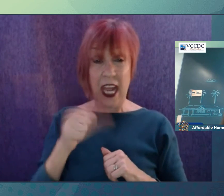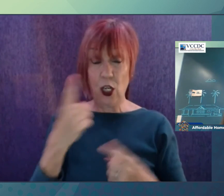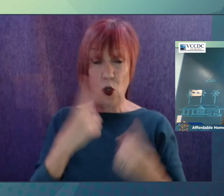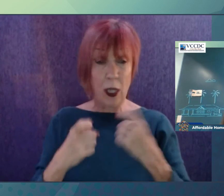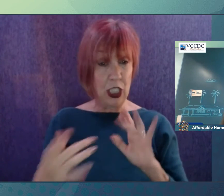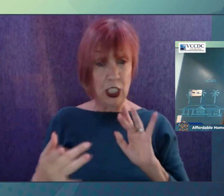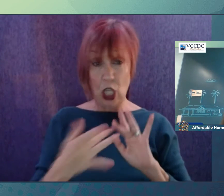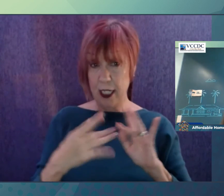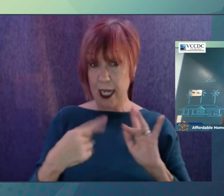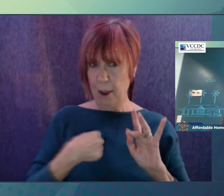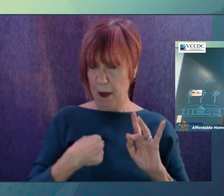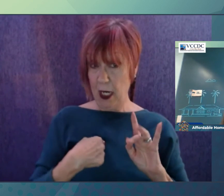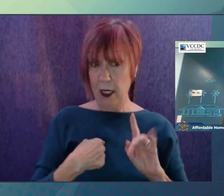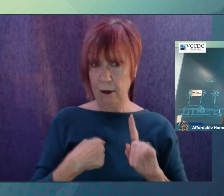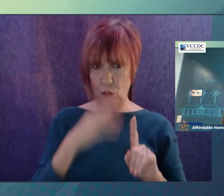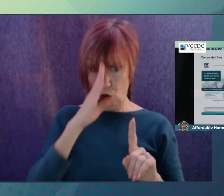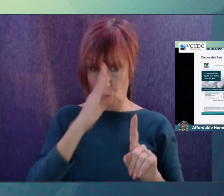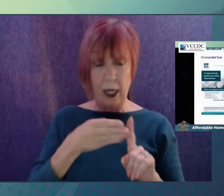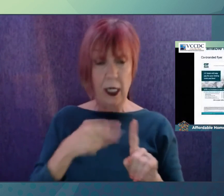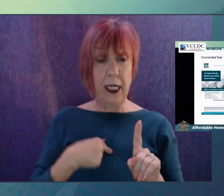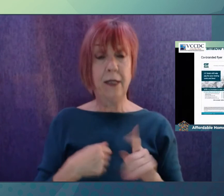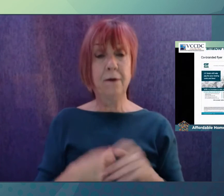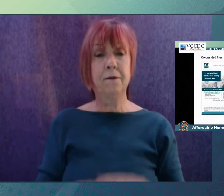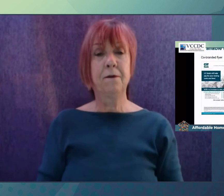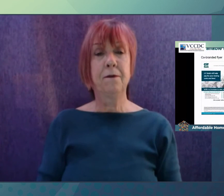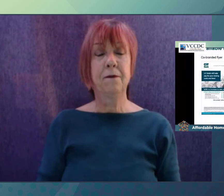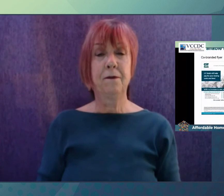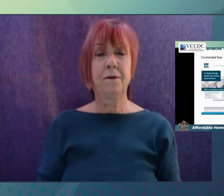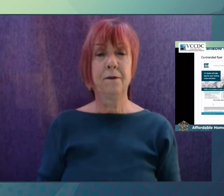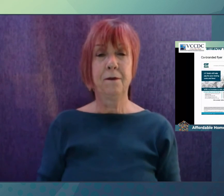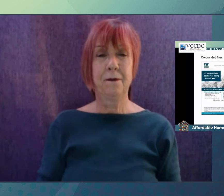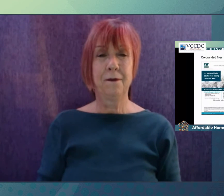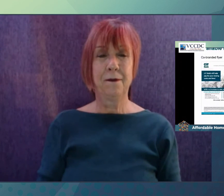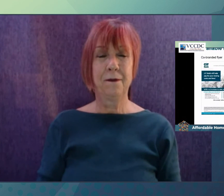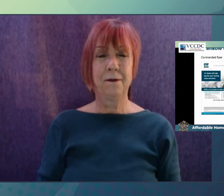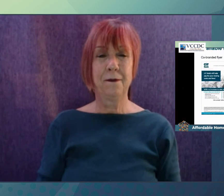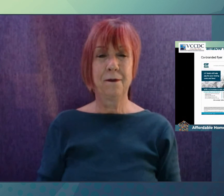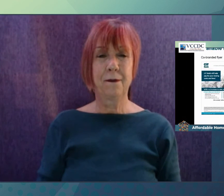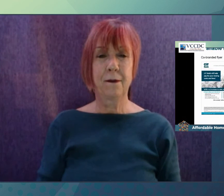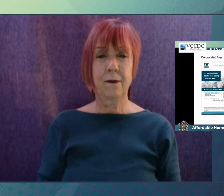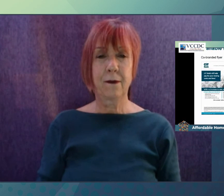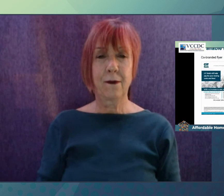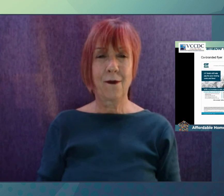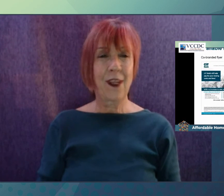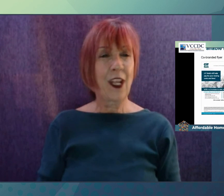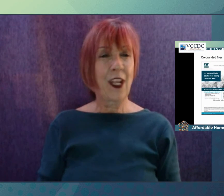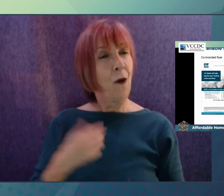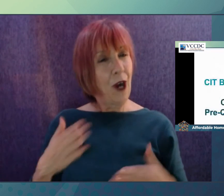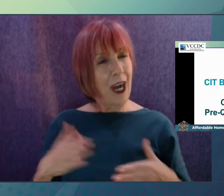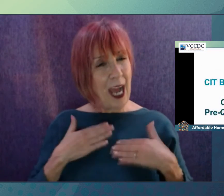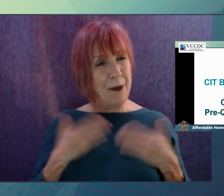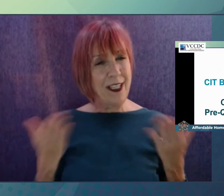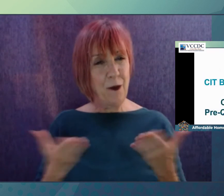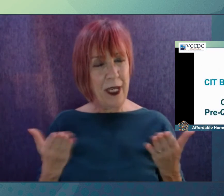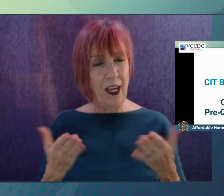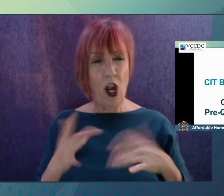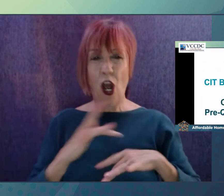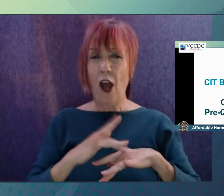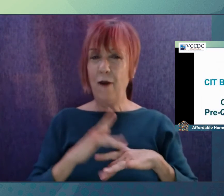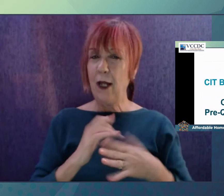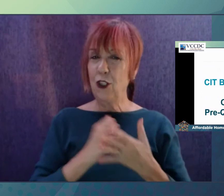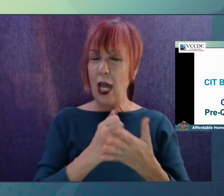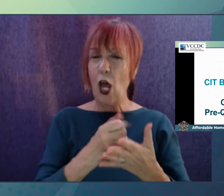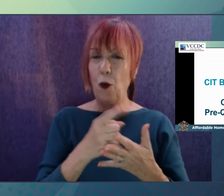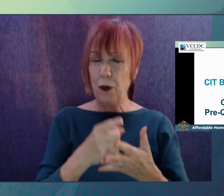me directly. Next slide, please. And again, we're happy to be here, available to help you pre-qual